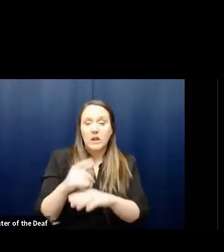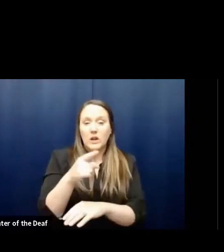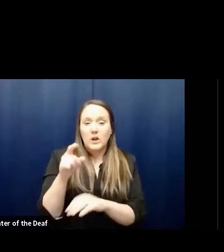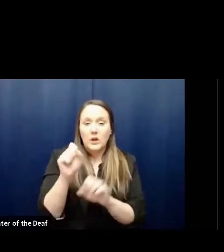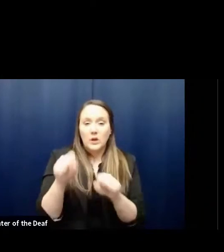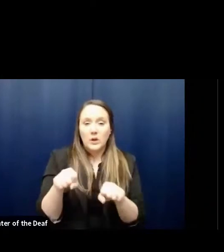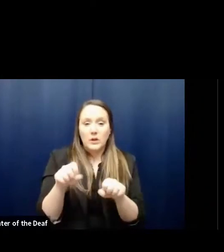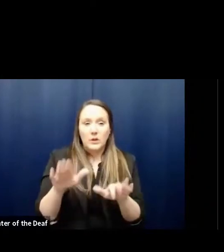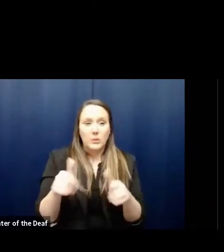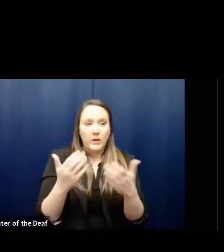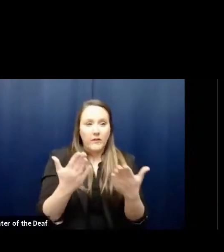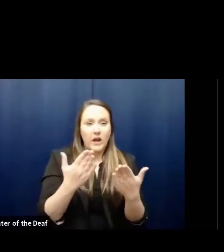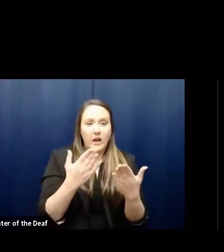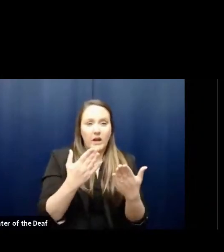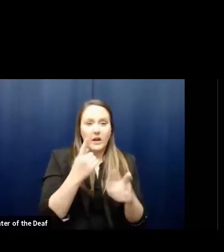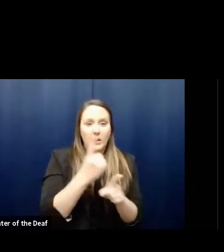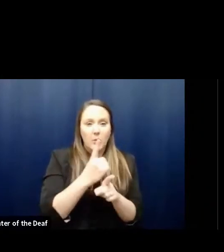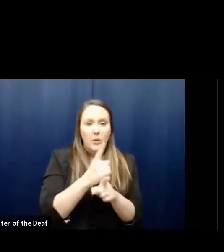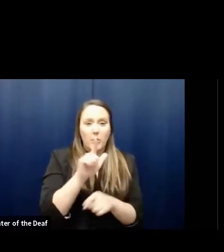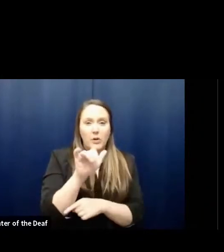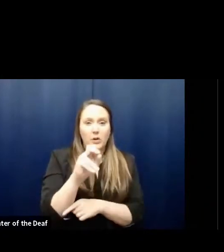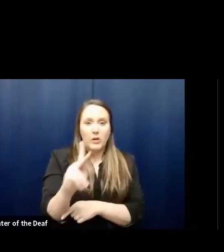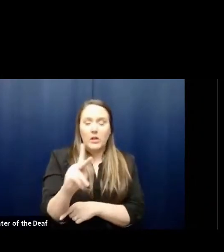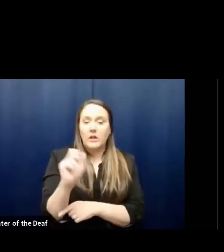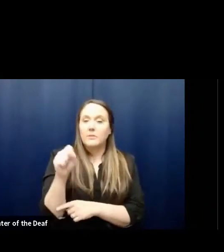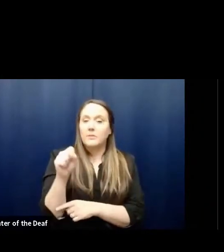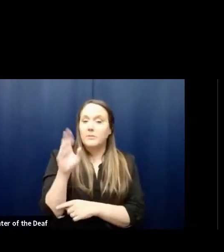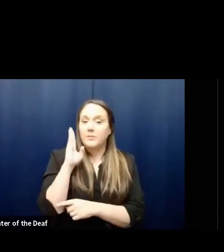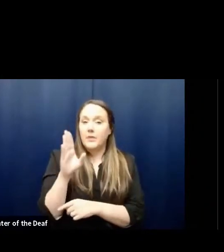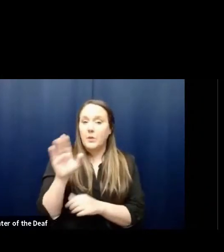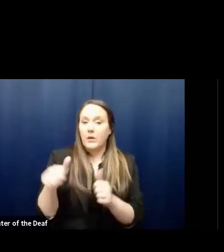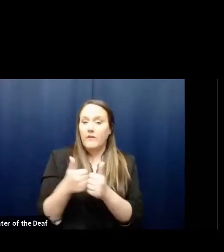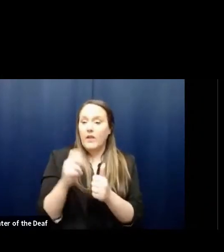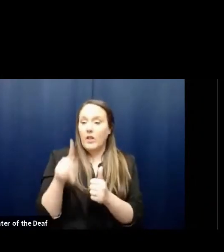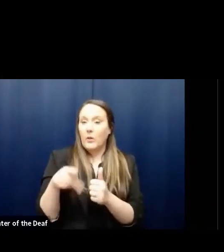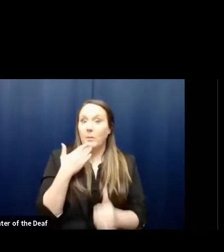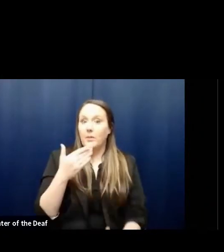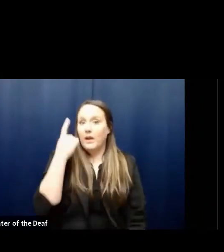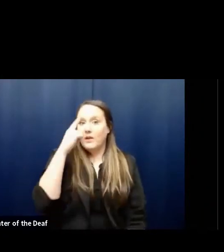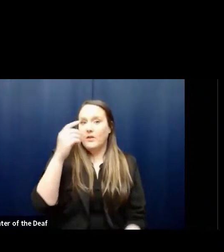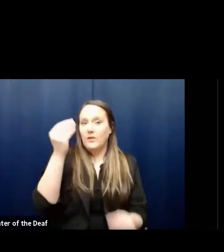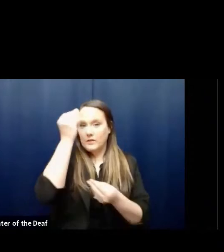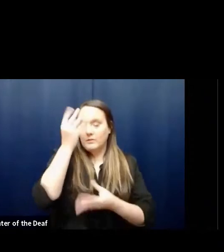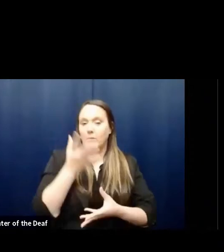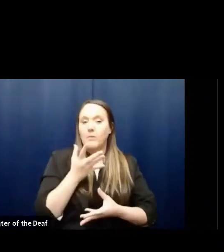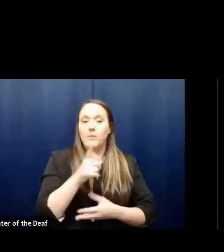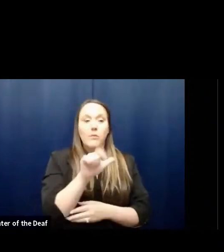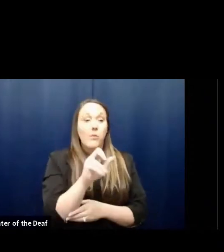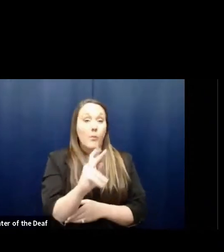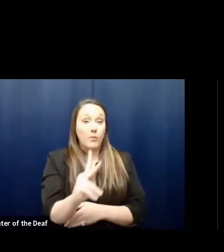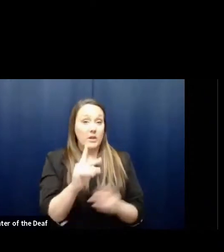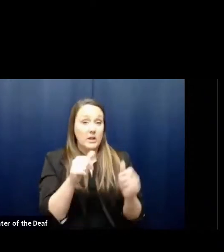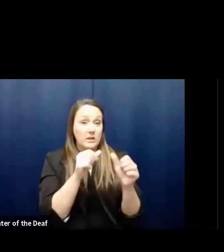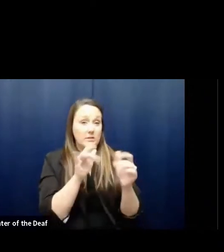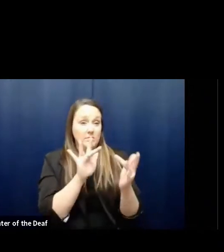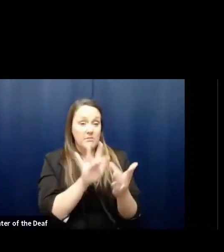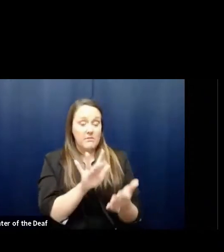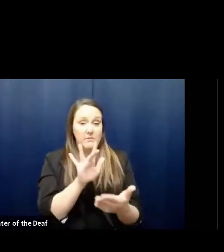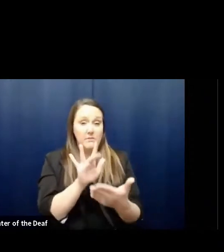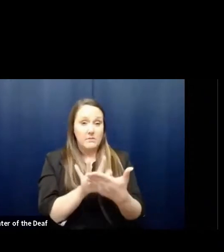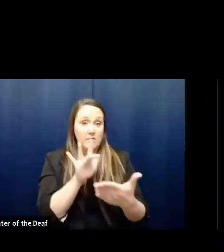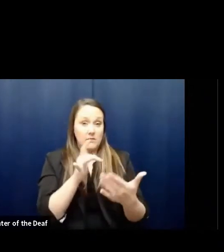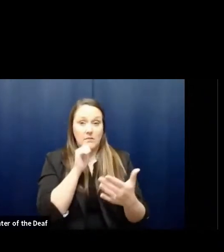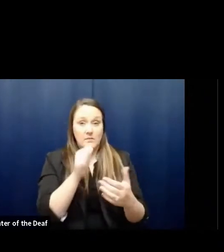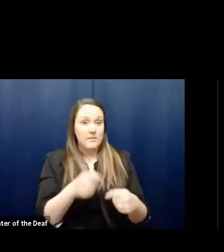resolution? Oh, sorry about that. Yep, we'll have to follow up on that. Thanks for telling us. Yes, the link right now is not it doesn't go